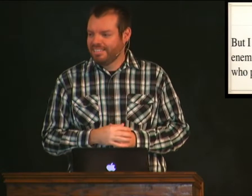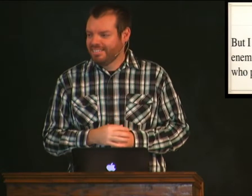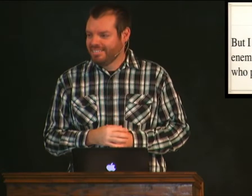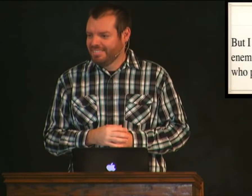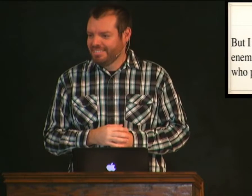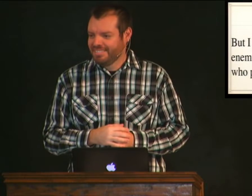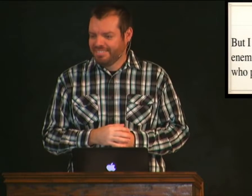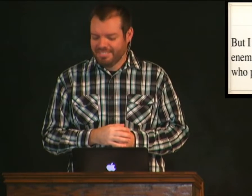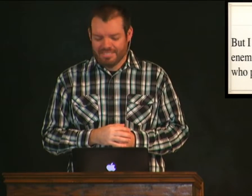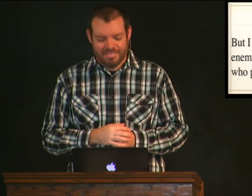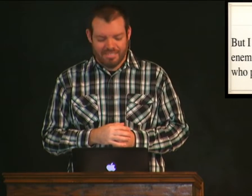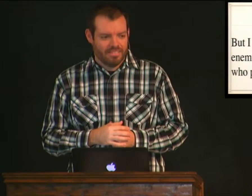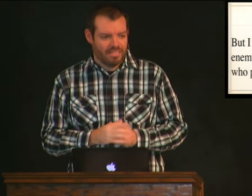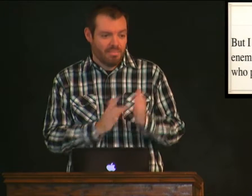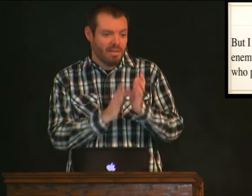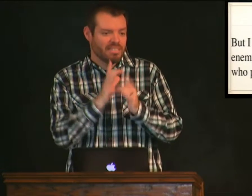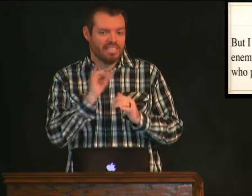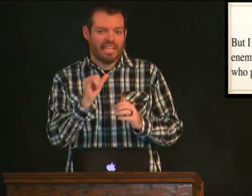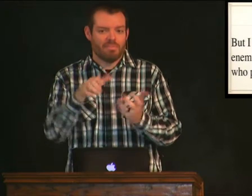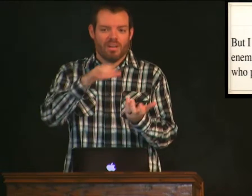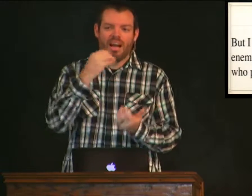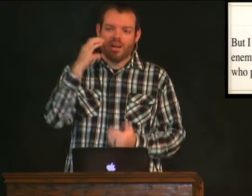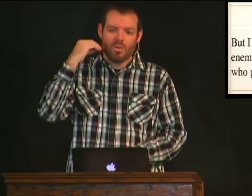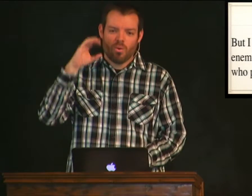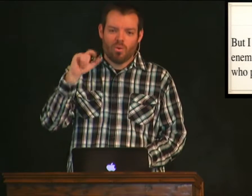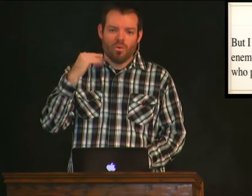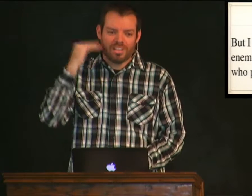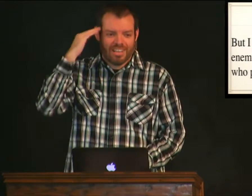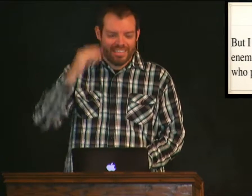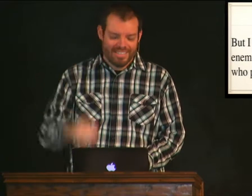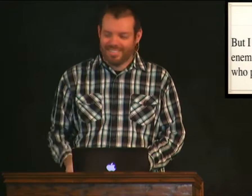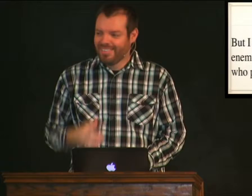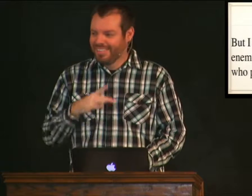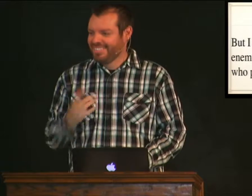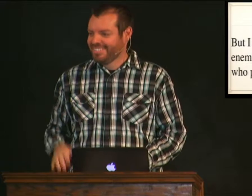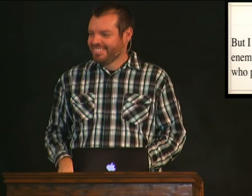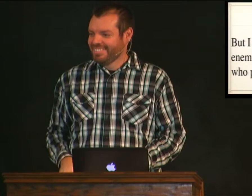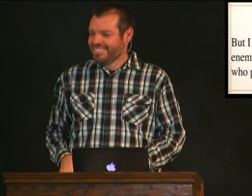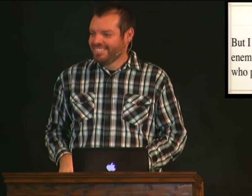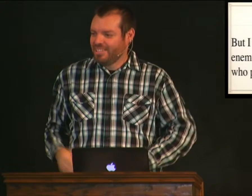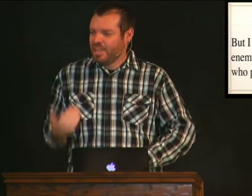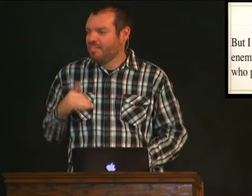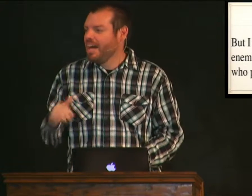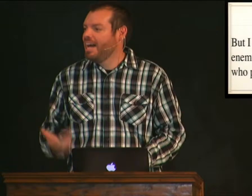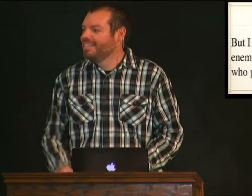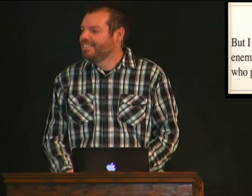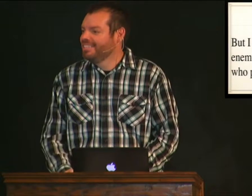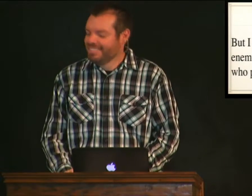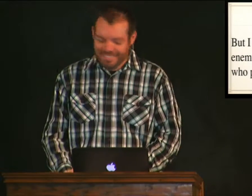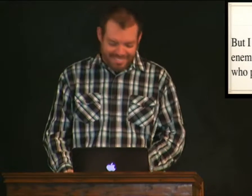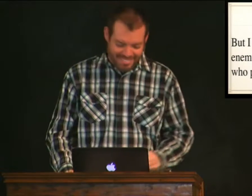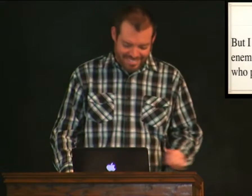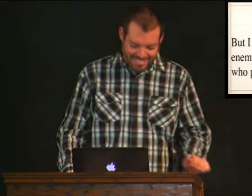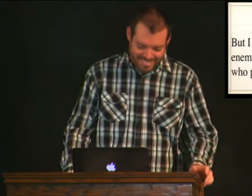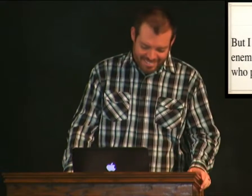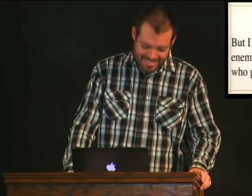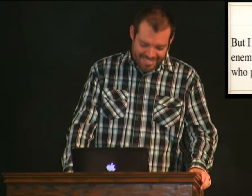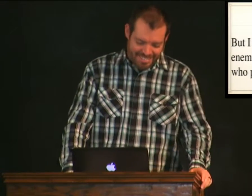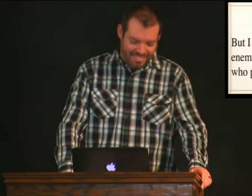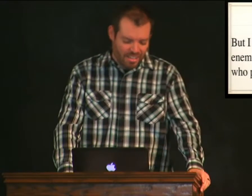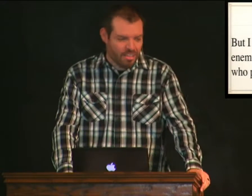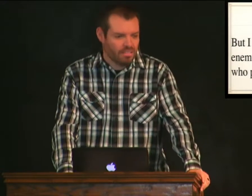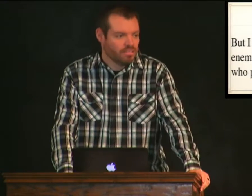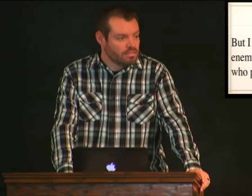like. The Bible says like pouring hot coal in there. So you have that.